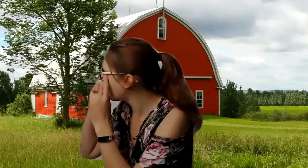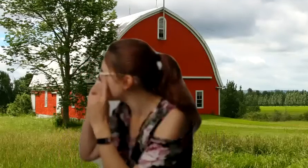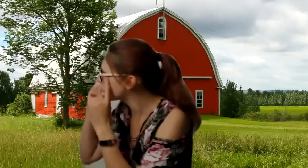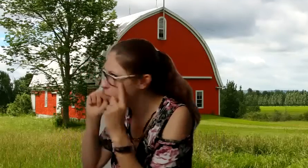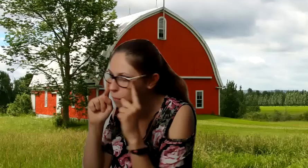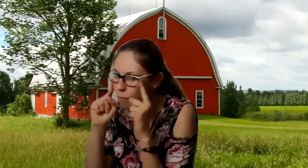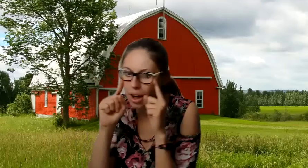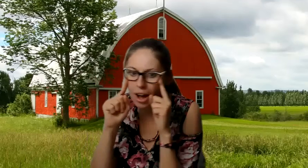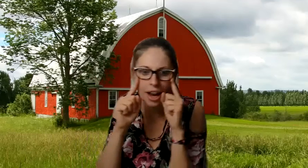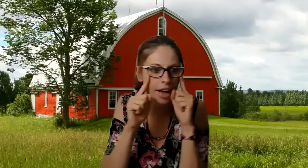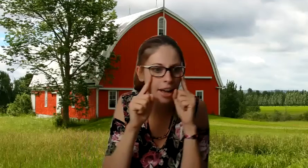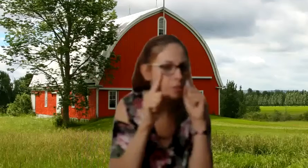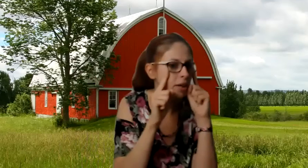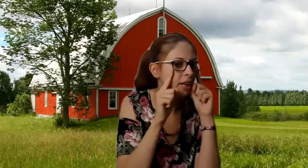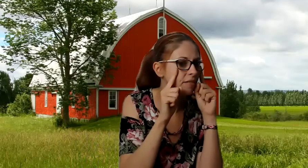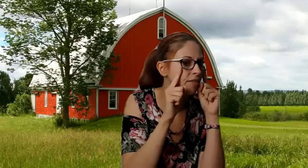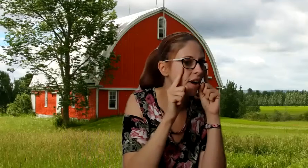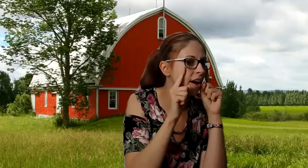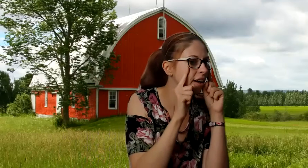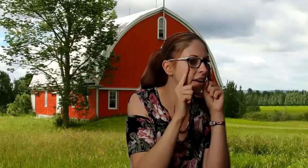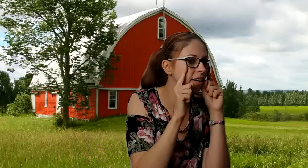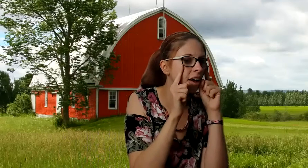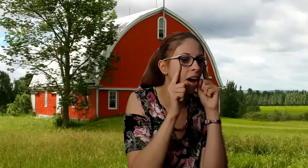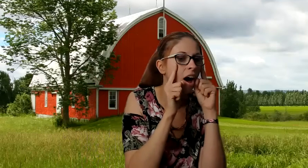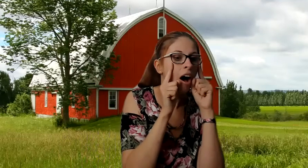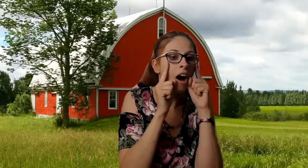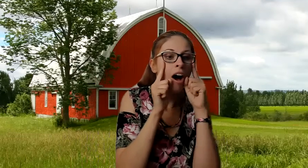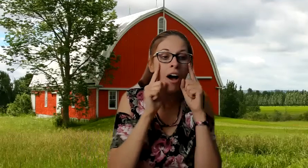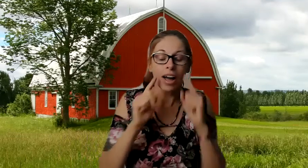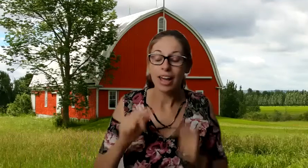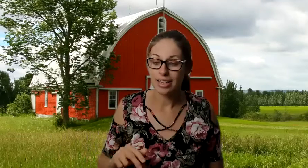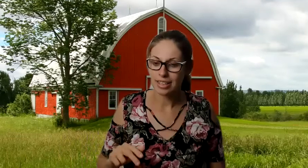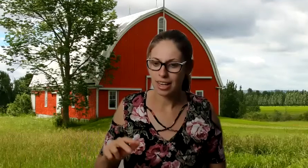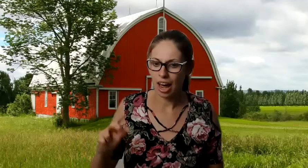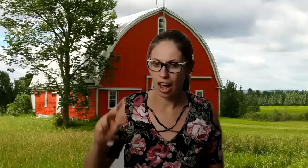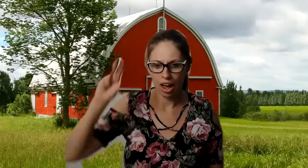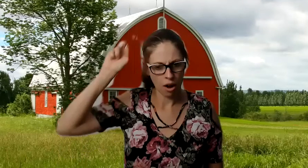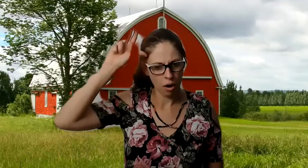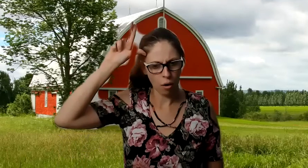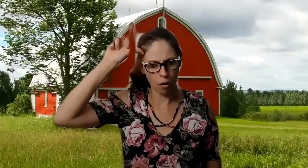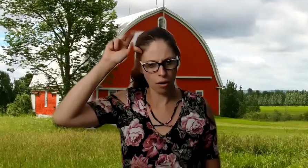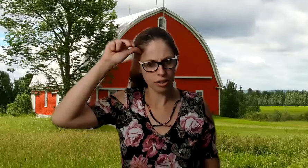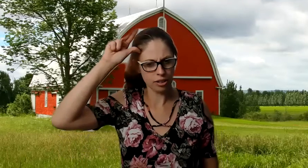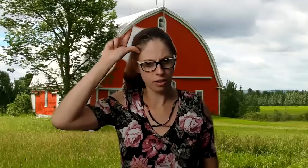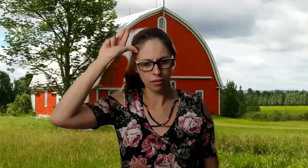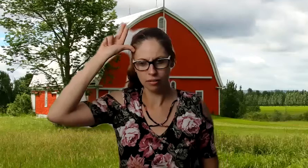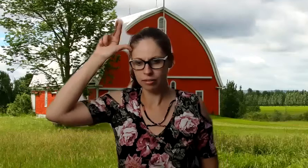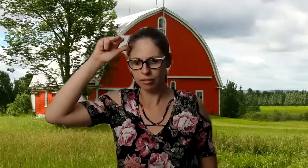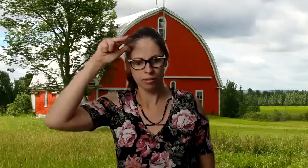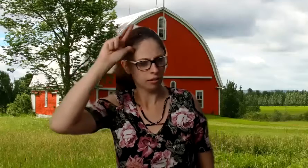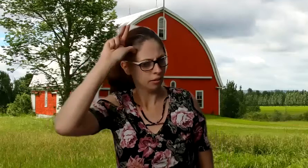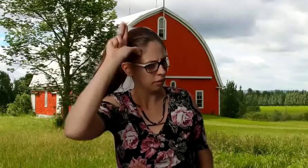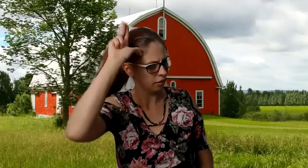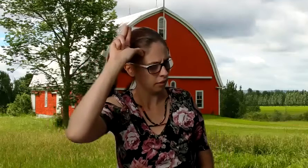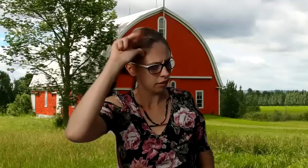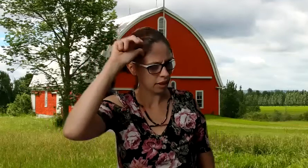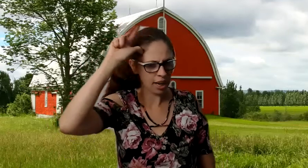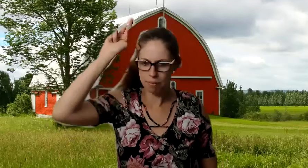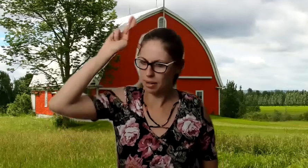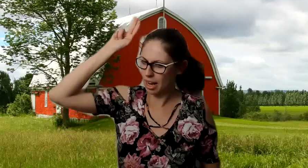eyes open. What else we can find? It's a horse. Can anybody else